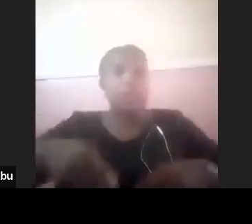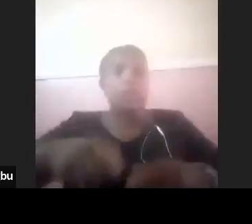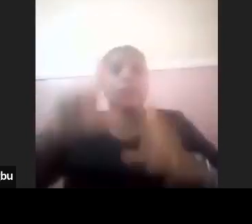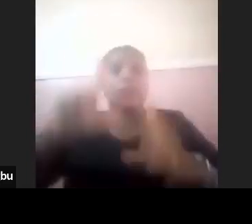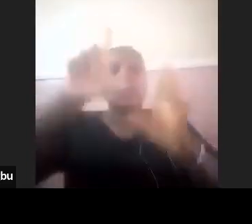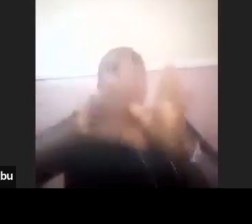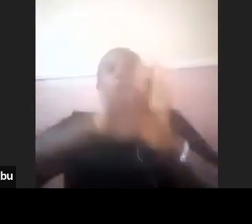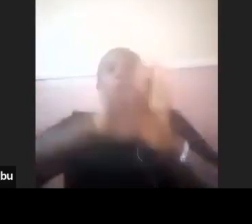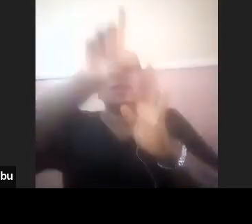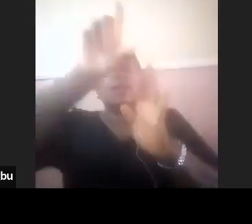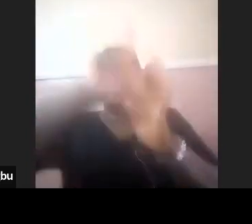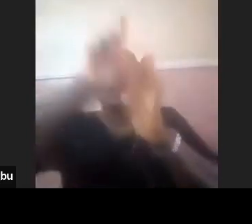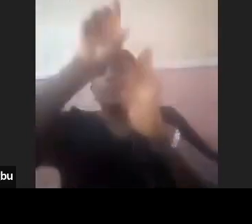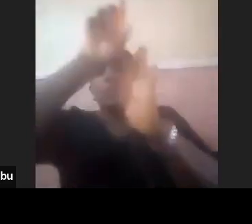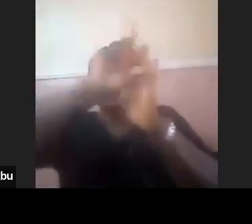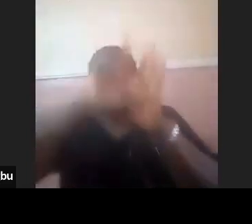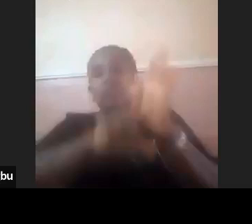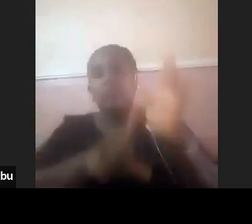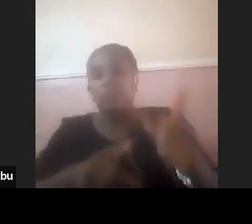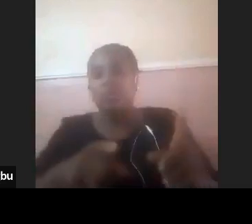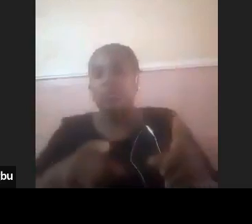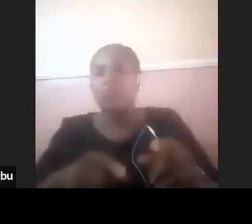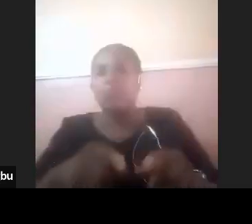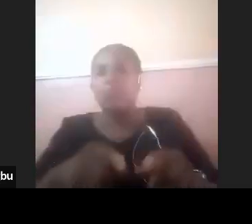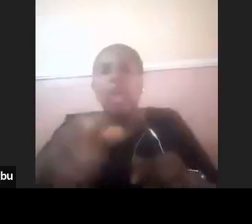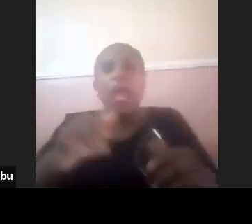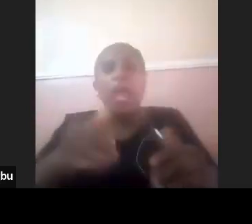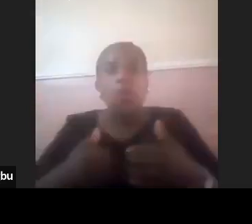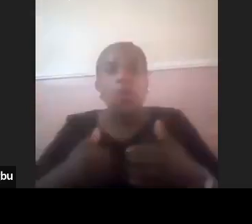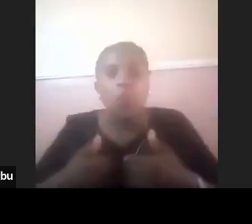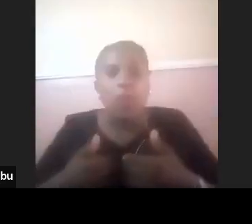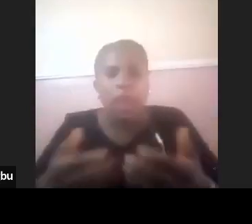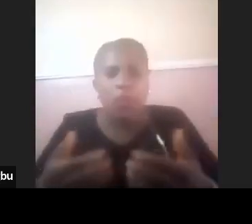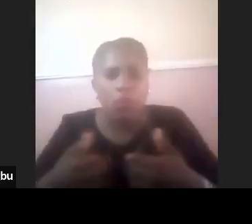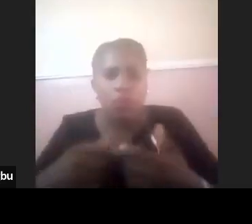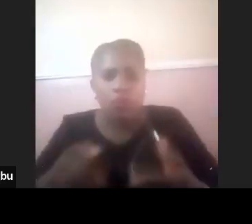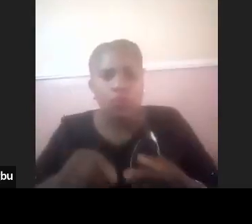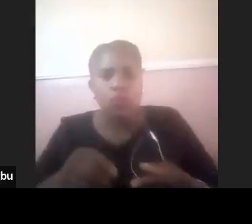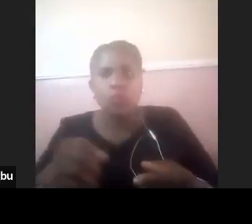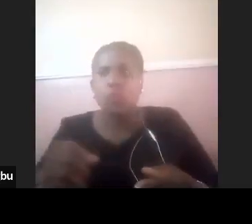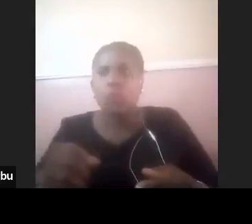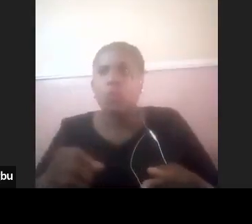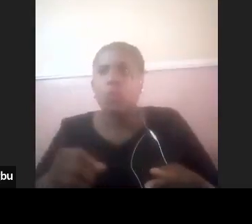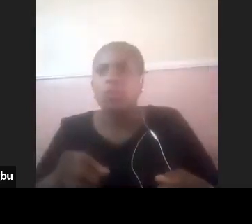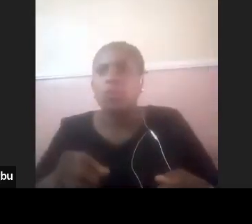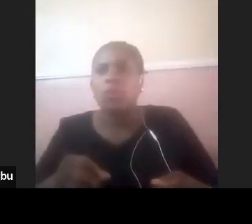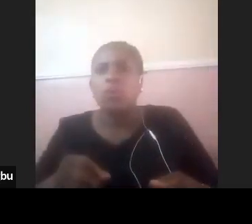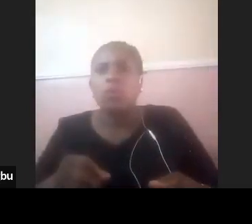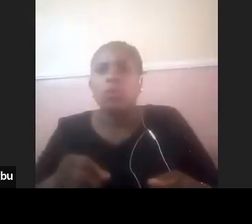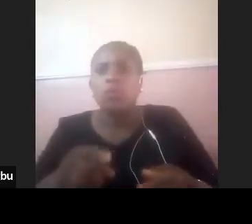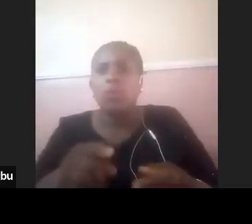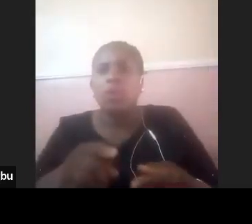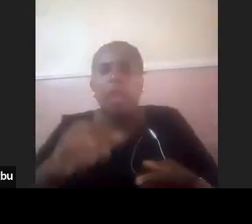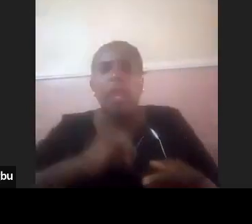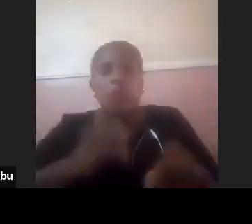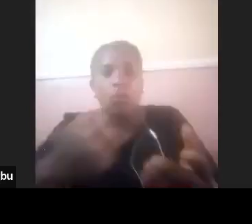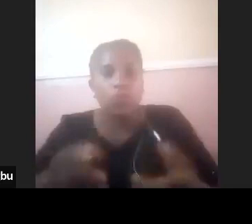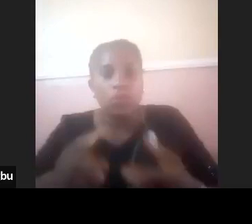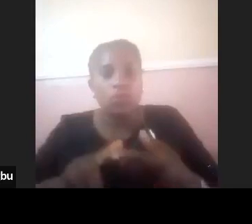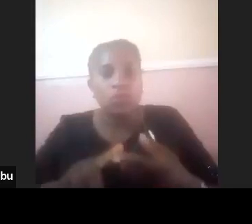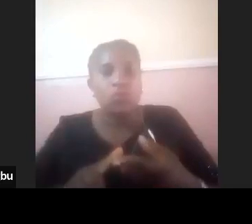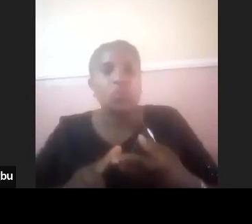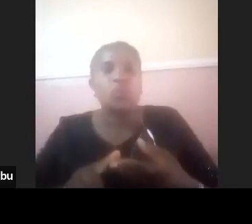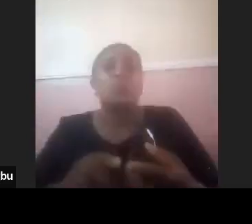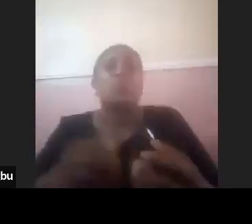to use the knowledge to empower my co-workers and teach them on new and innovative ways to improve effectiveness